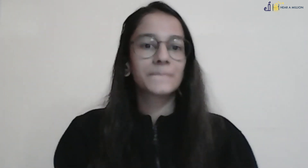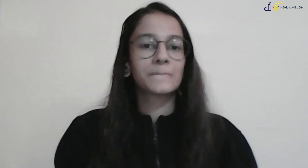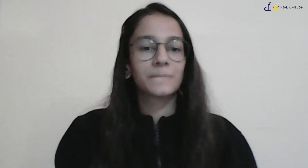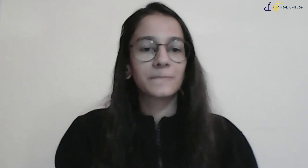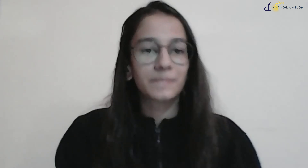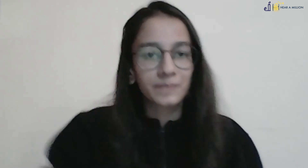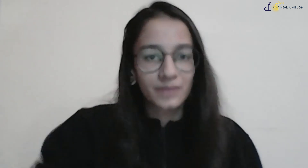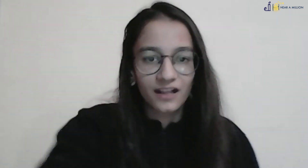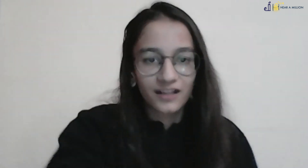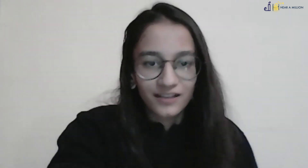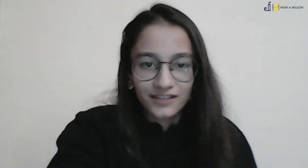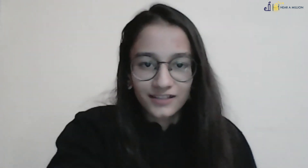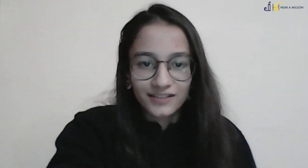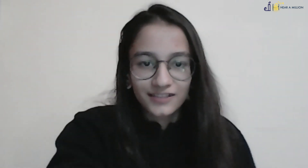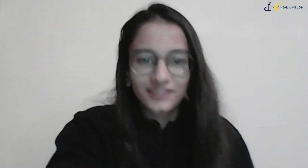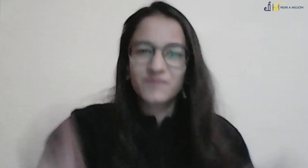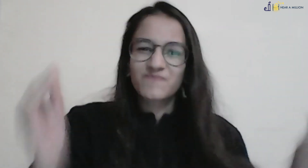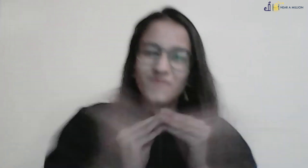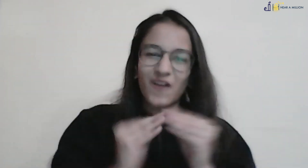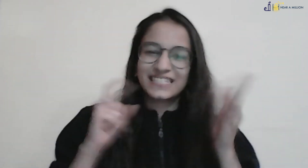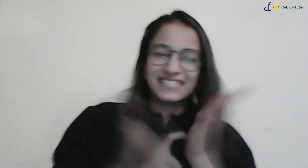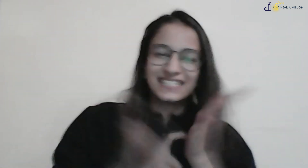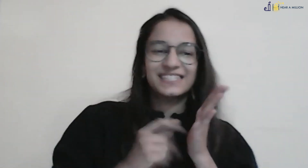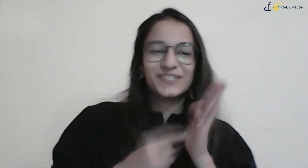Select one option.